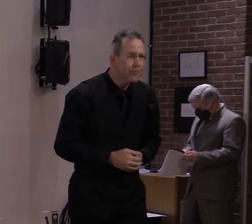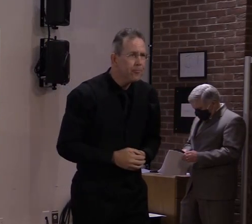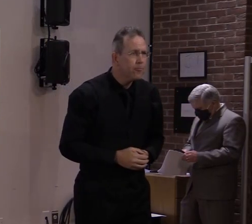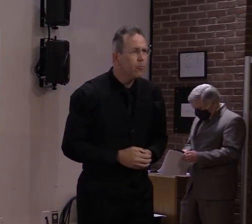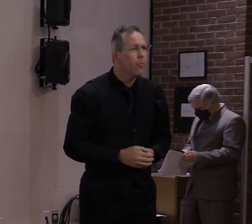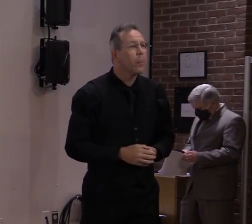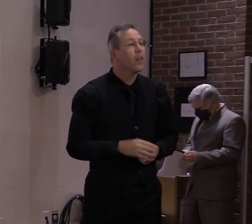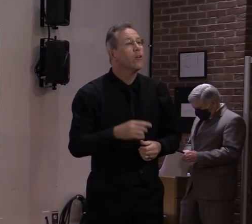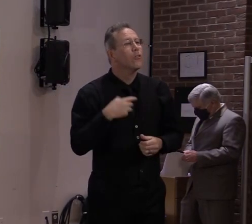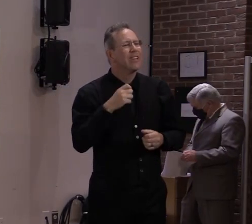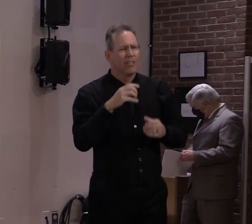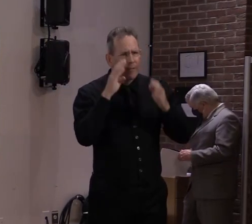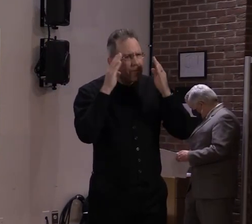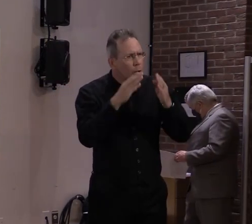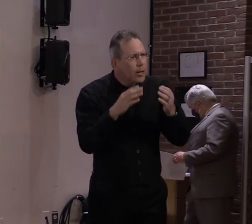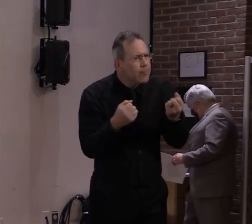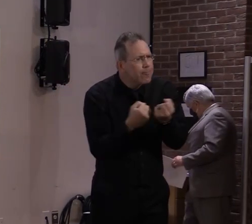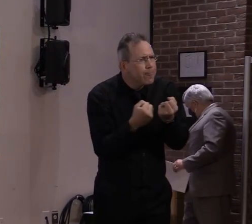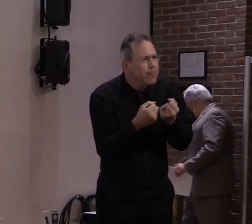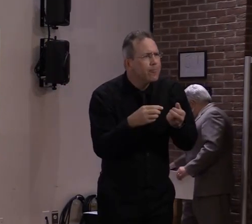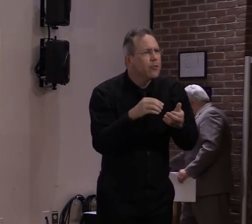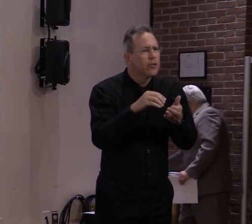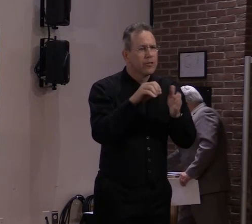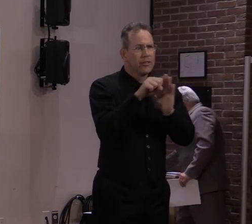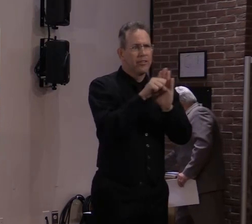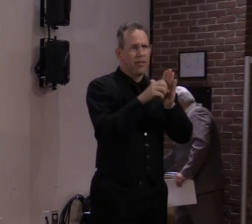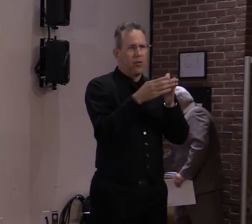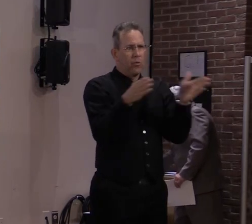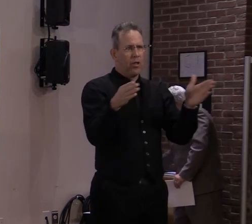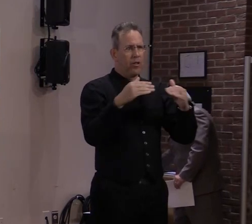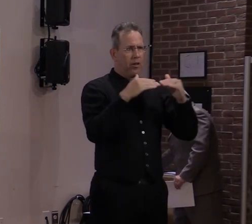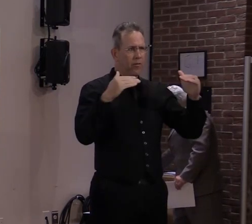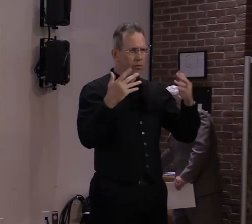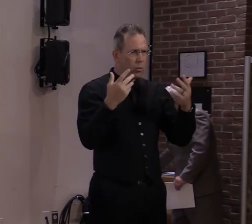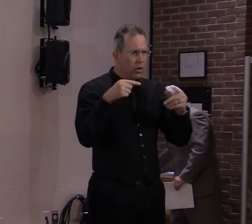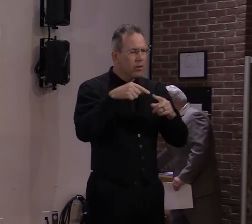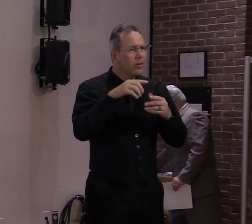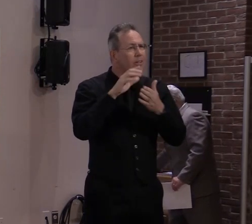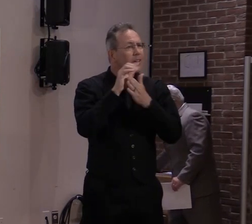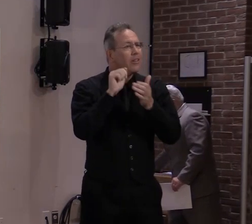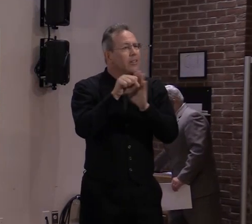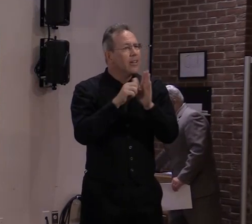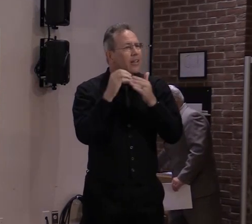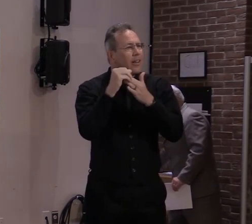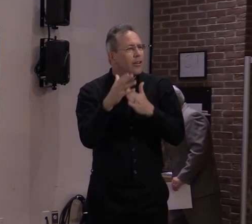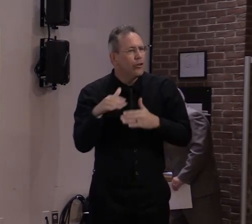and support in this area. This will need to include a review of our current truancy protocols.